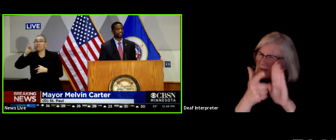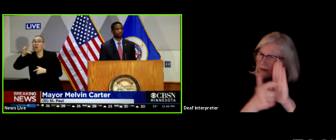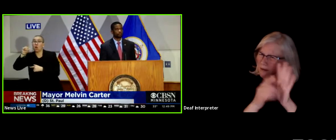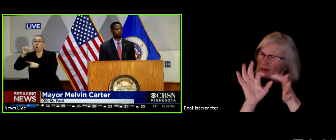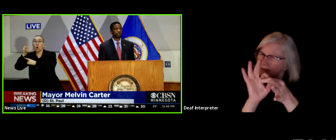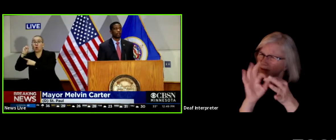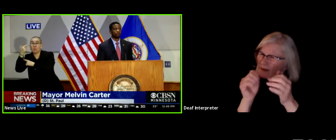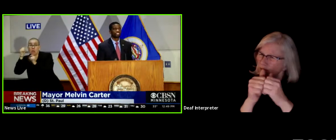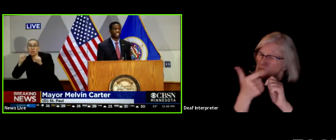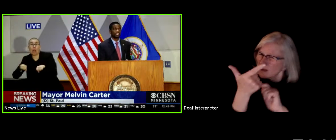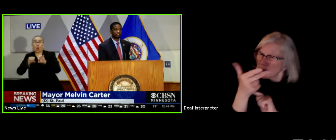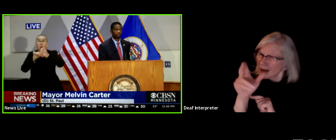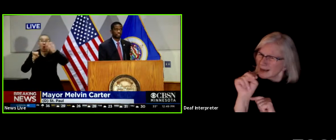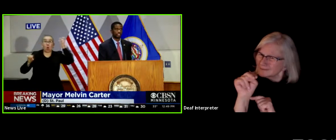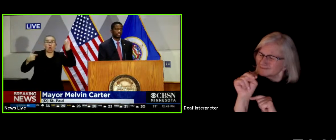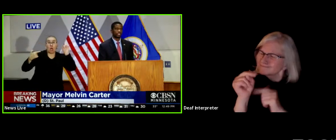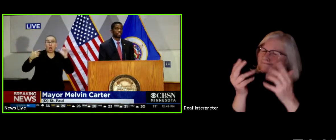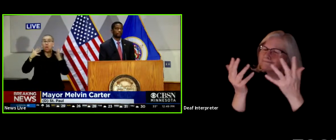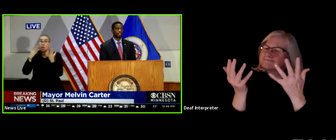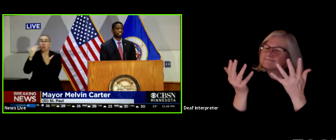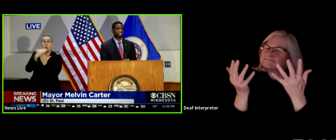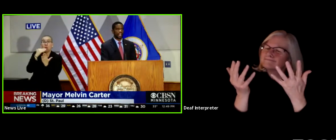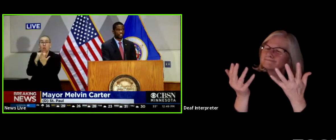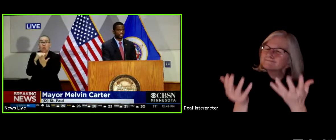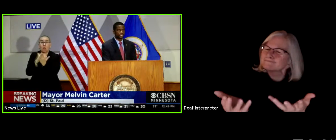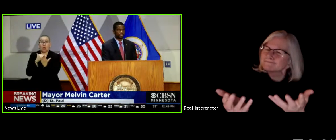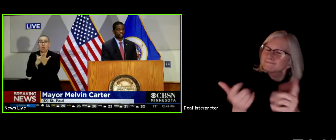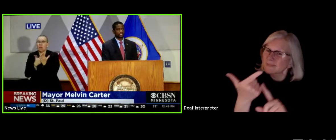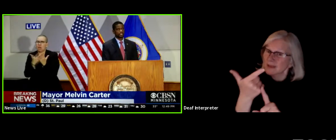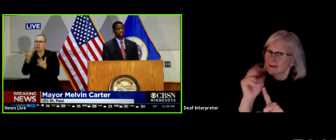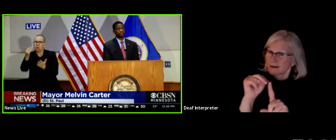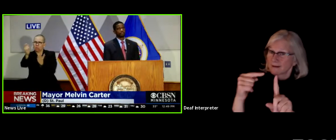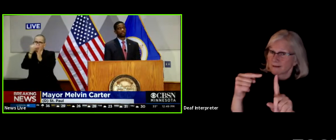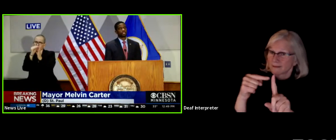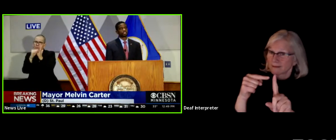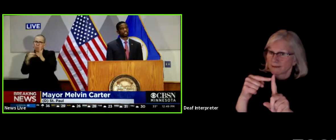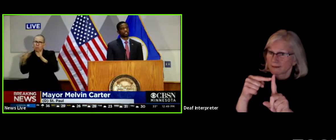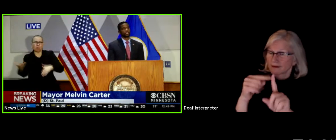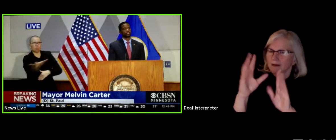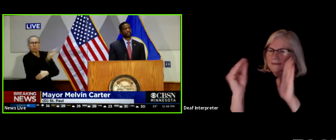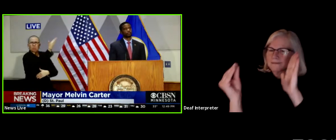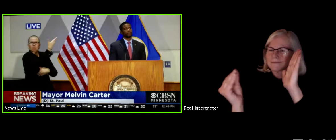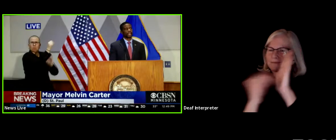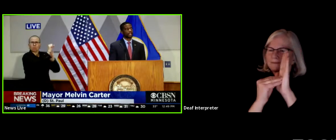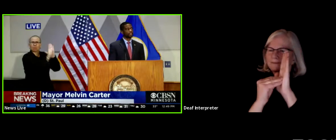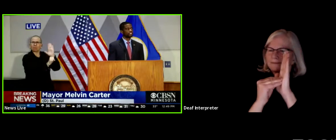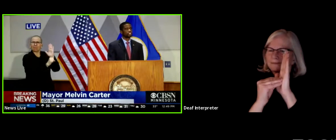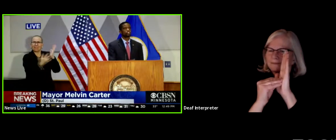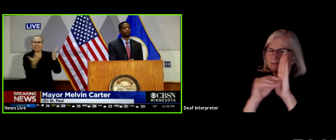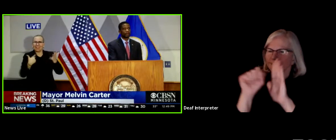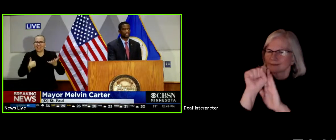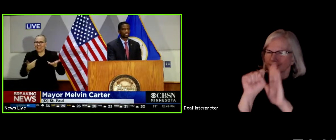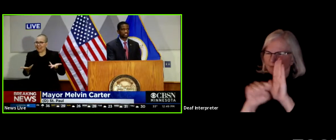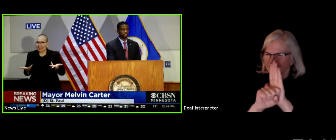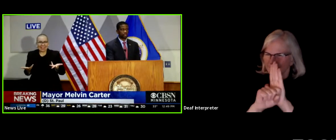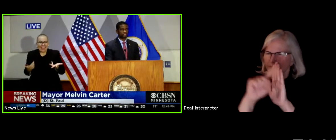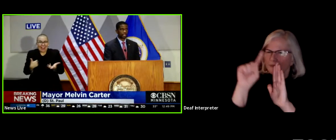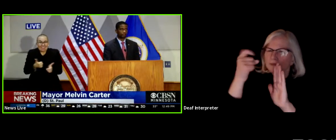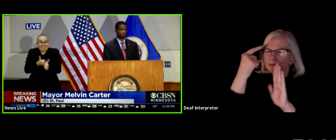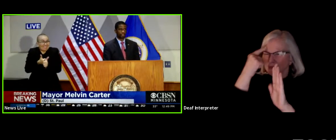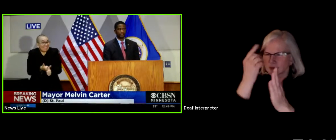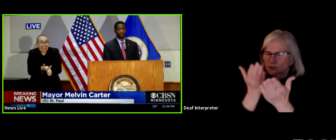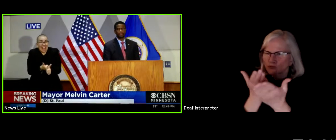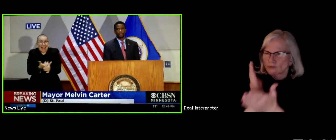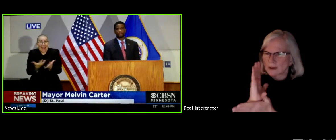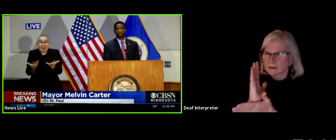out as in the realm of state government. And so that makes it challenging for us to add additional policies on